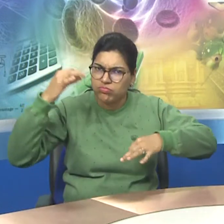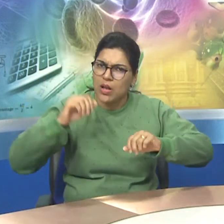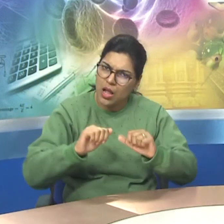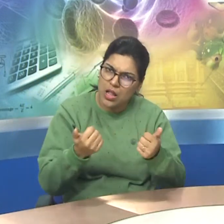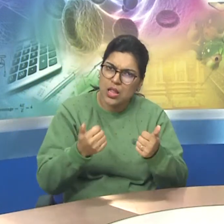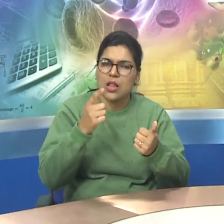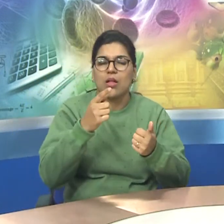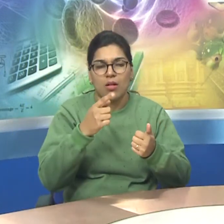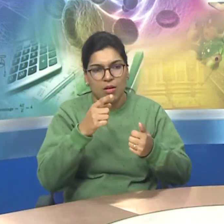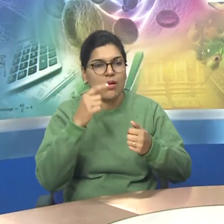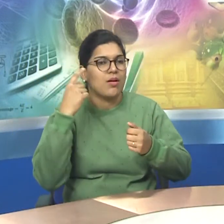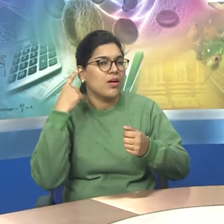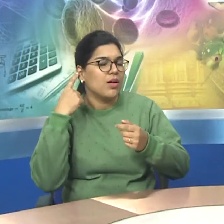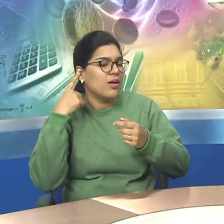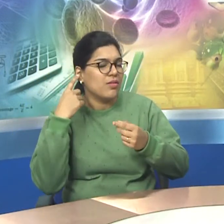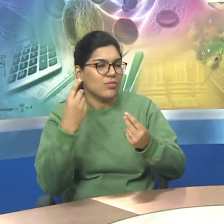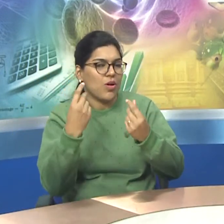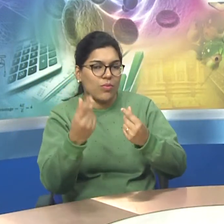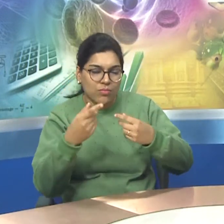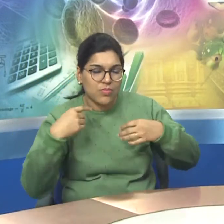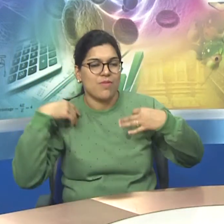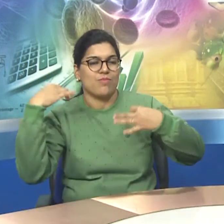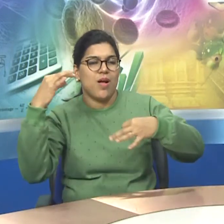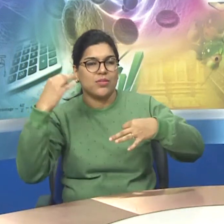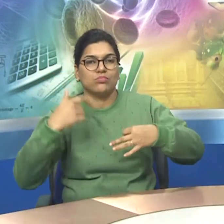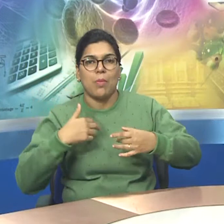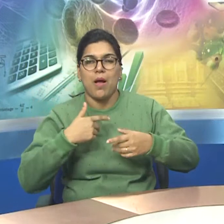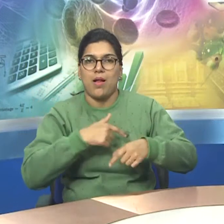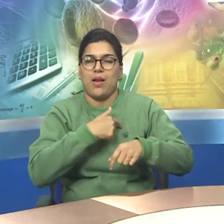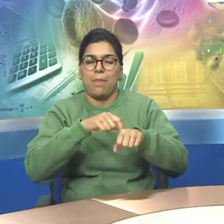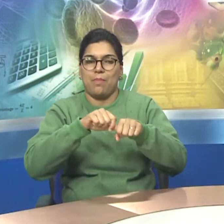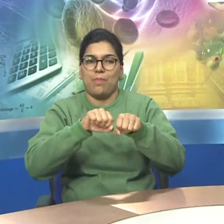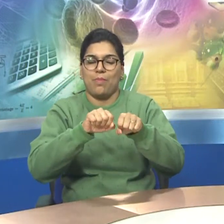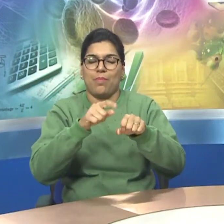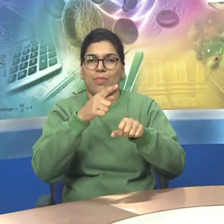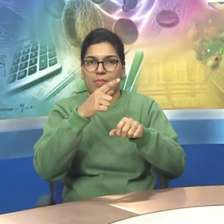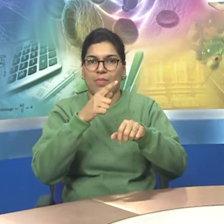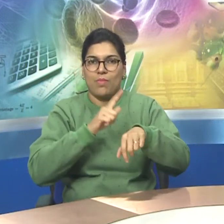Listening music also helps you release from stress.